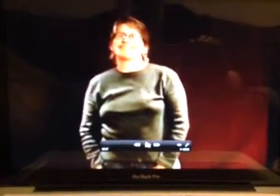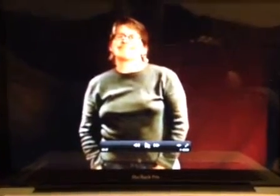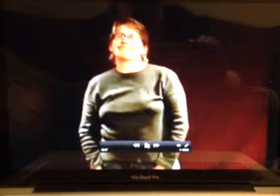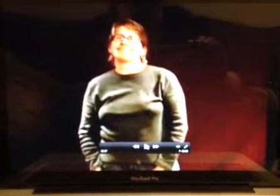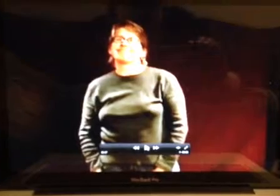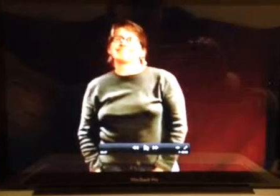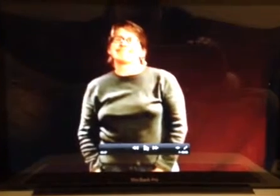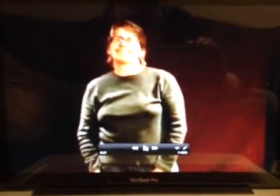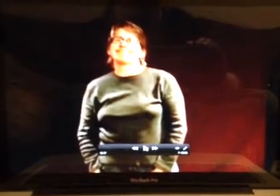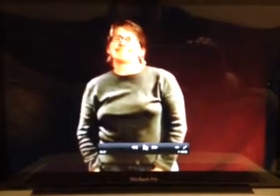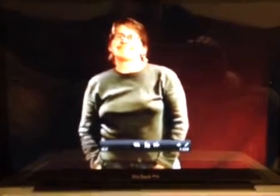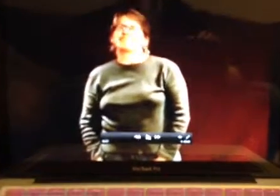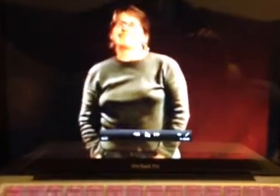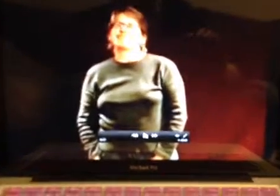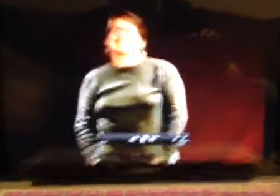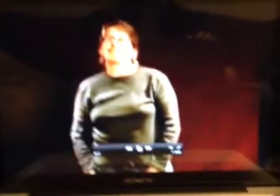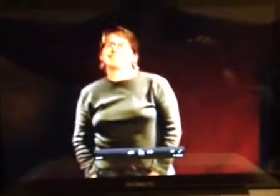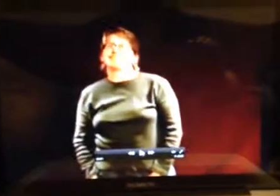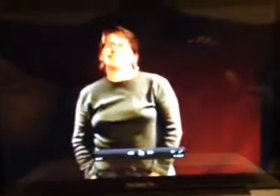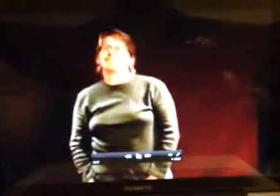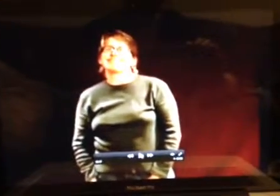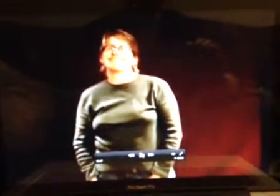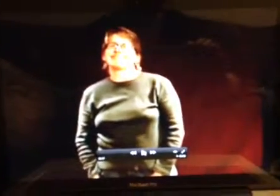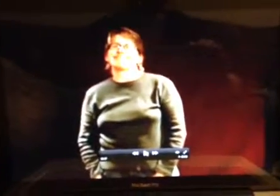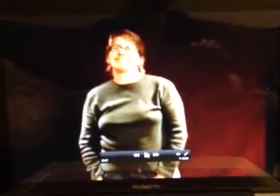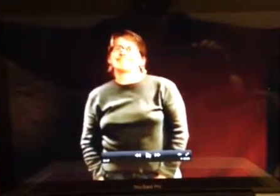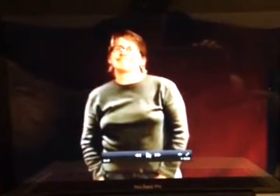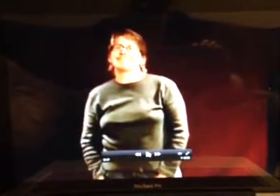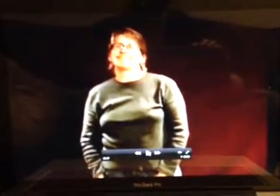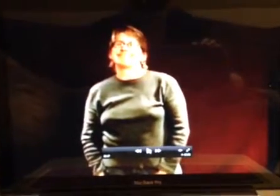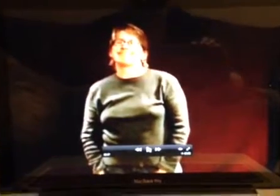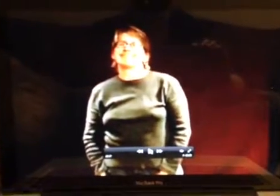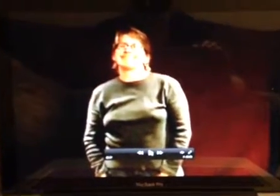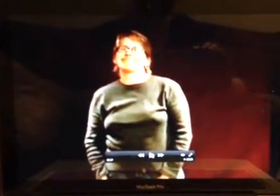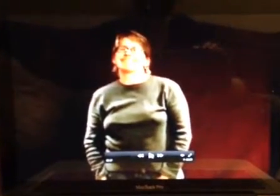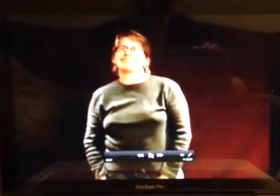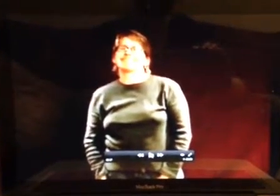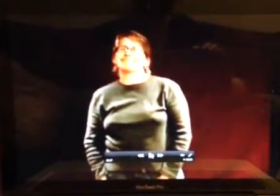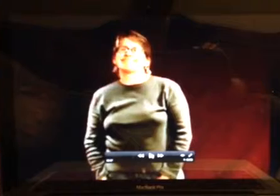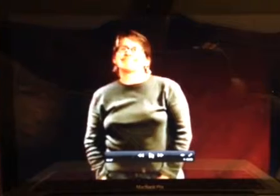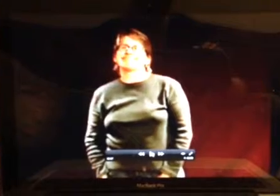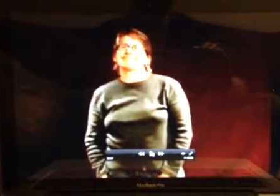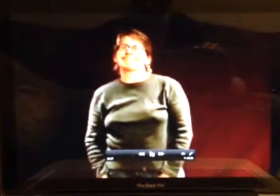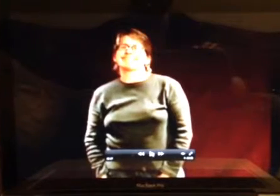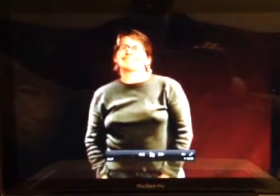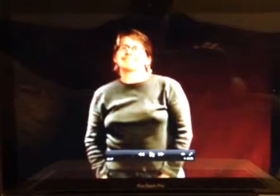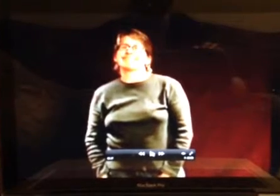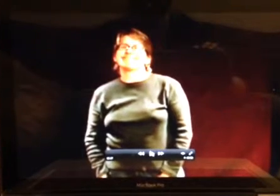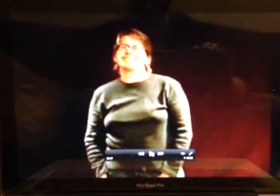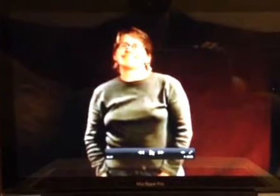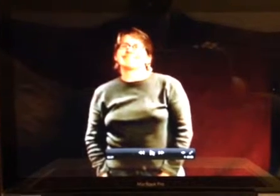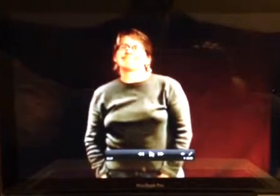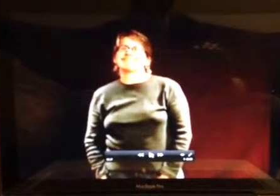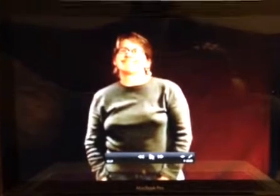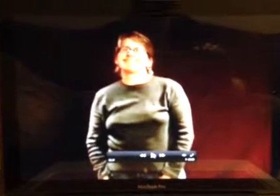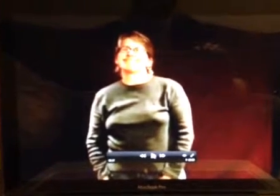I turned to my son and I said, "I'm sorry. I was just so frustrated. I'm sorry that I yelled and screamed at you. I